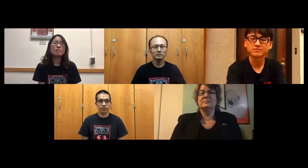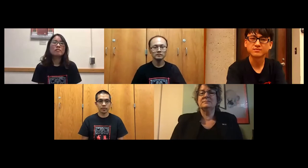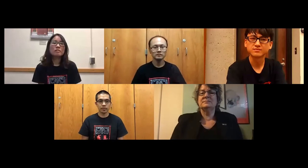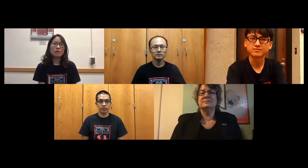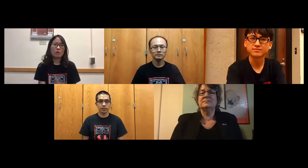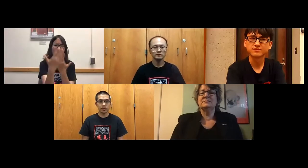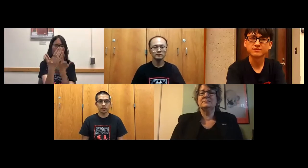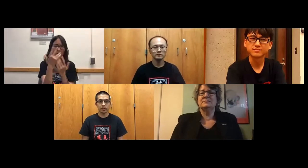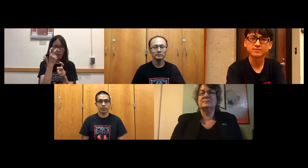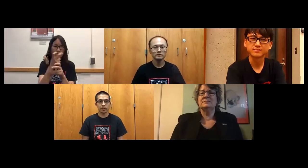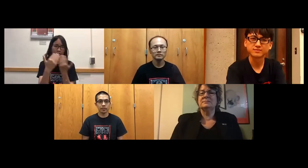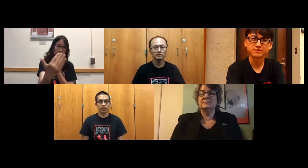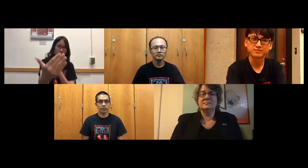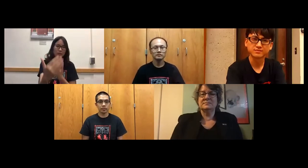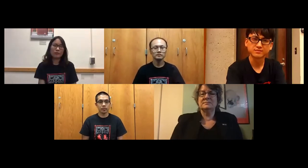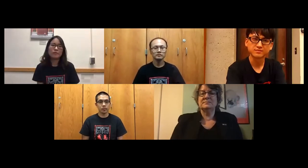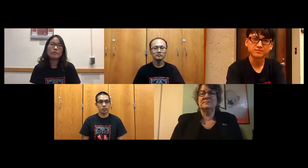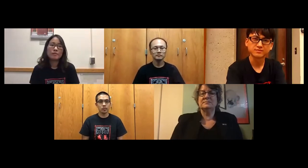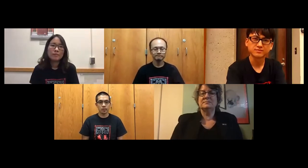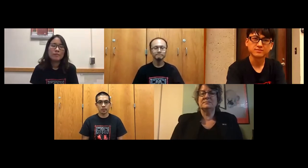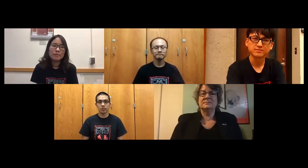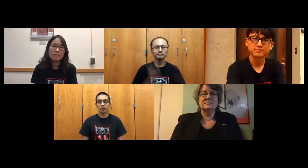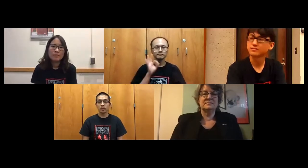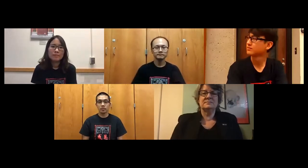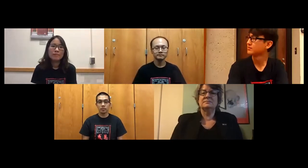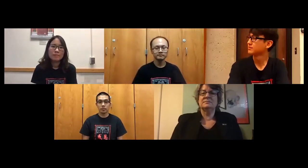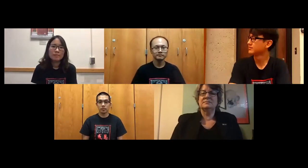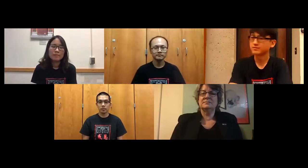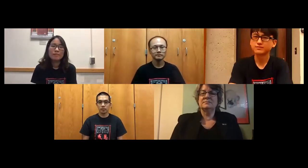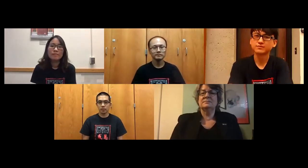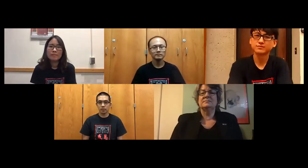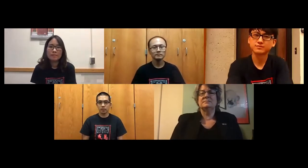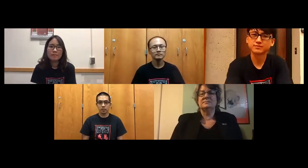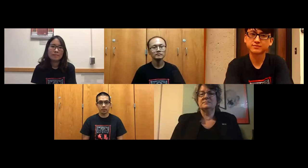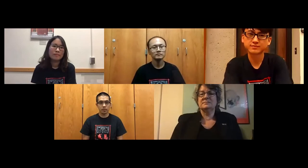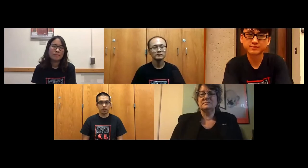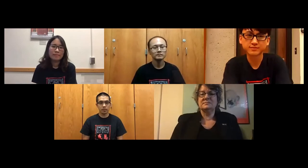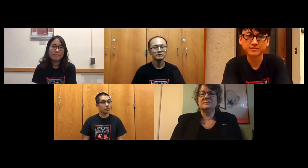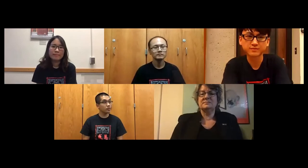shirts and doing work together and collaborating and working together as a community. Okay.